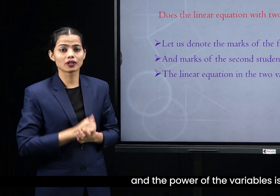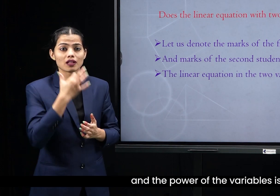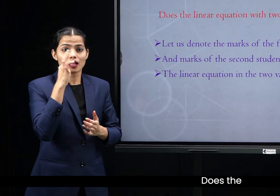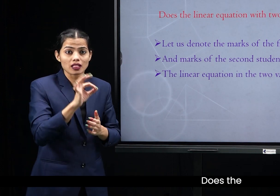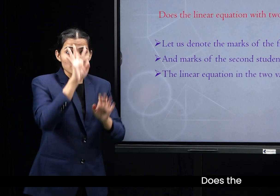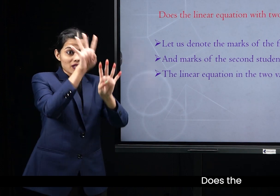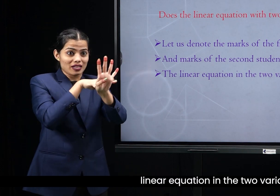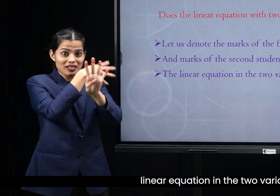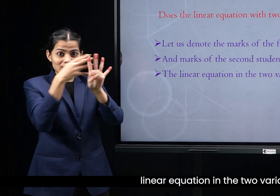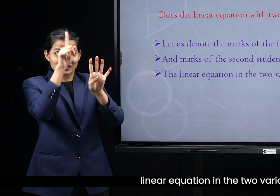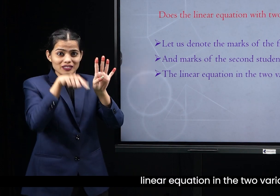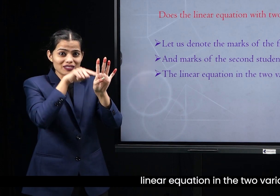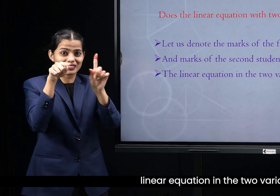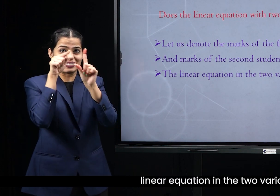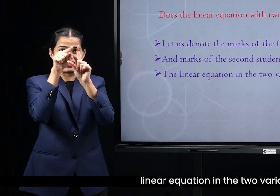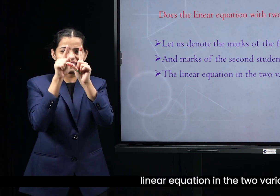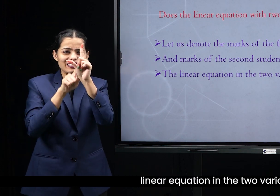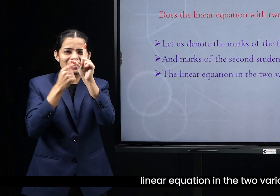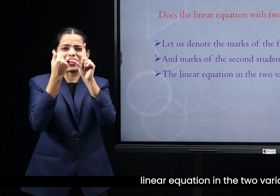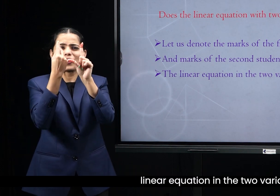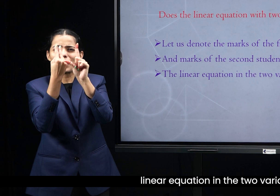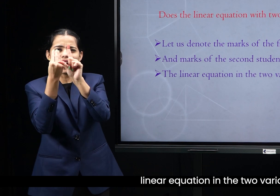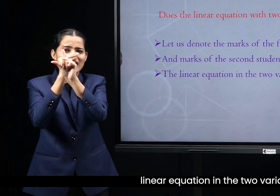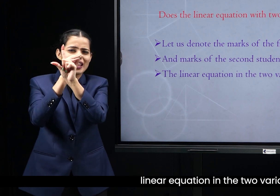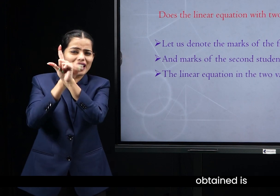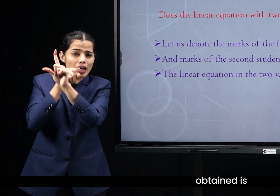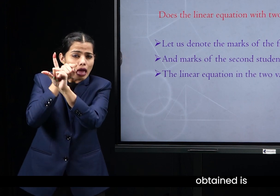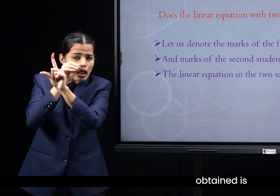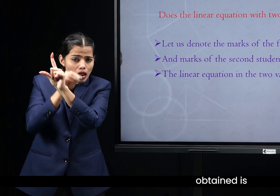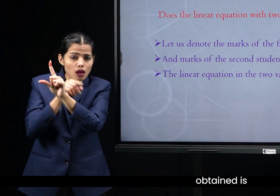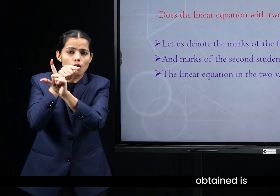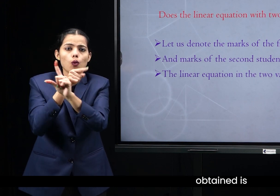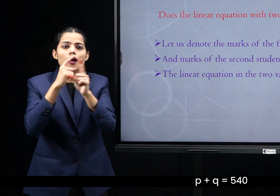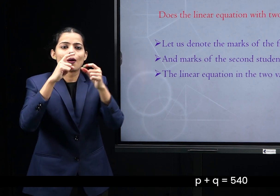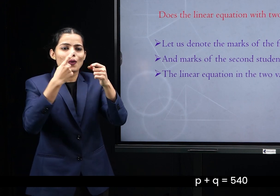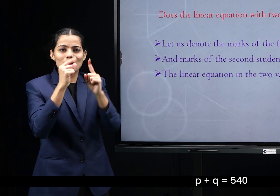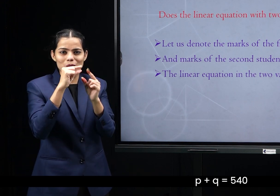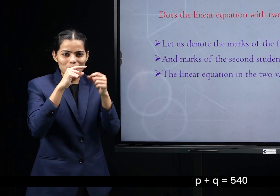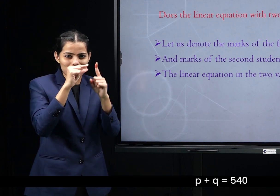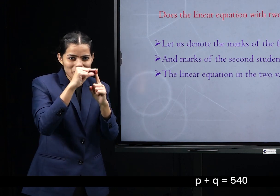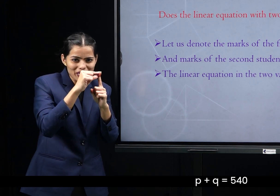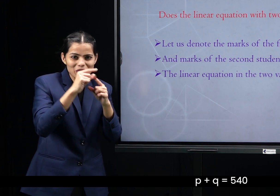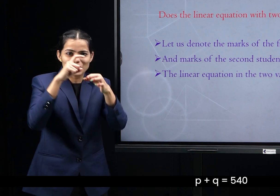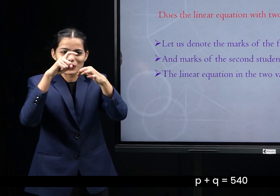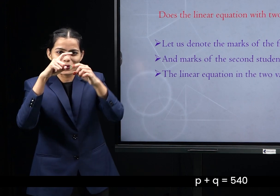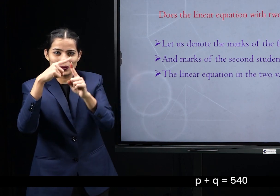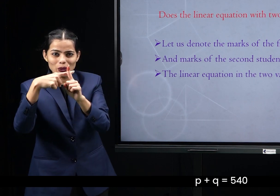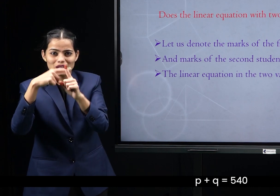Thus, the linear equation in the two variables obtained is p plus q is equal to 540.